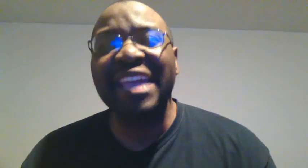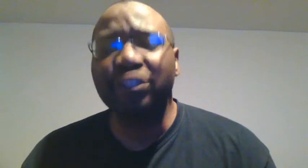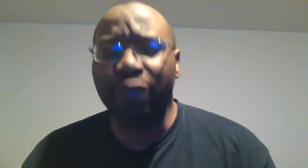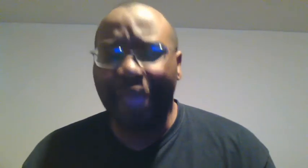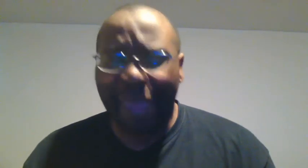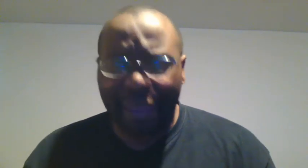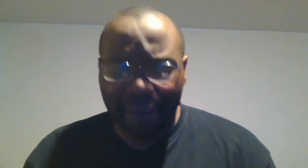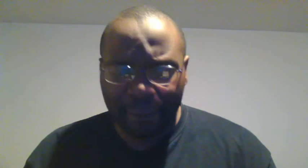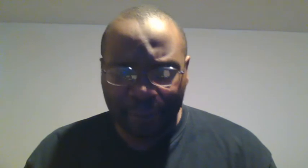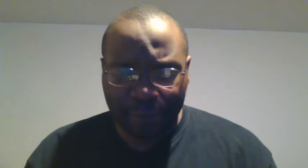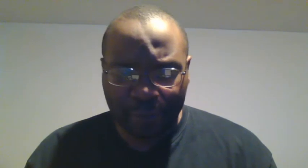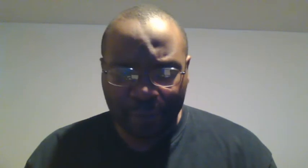yesterday,